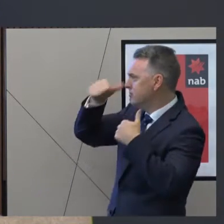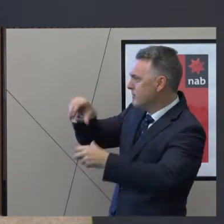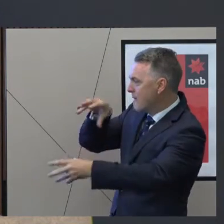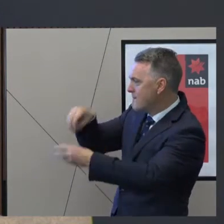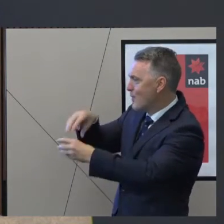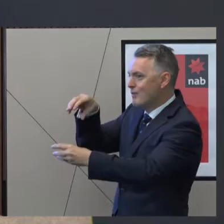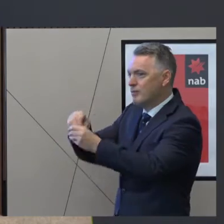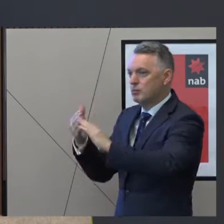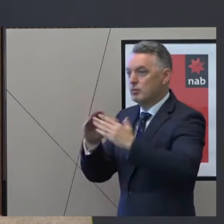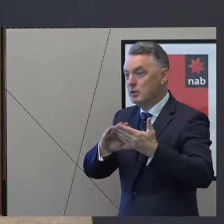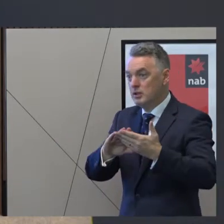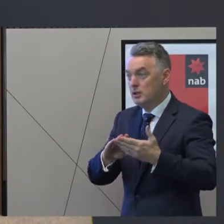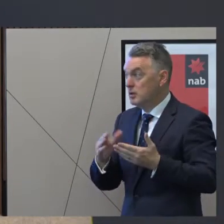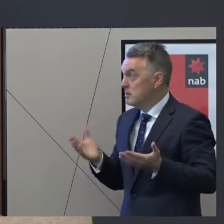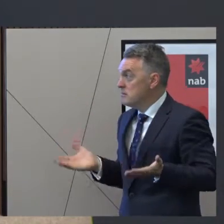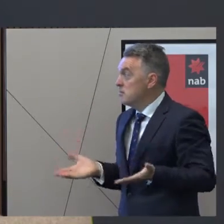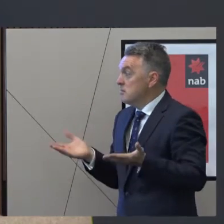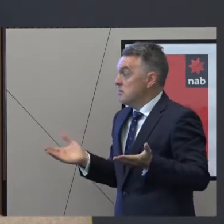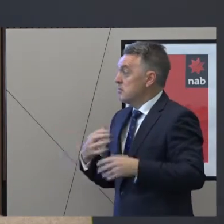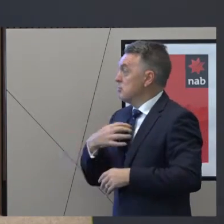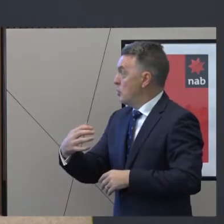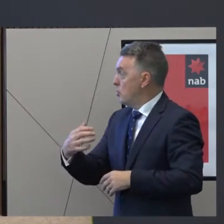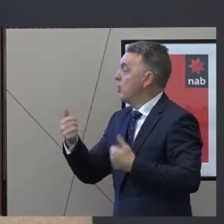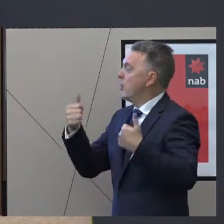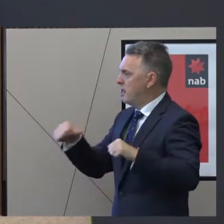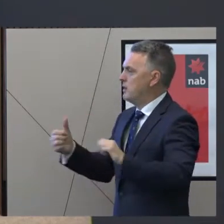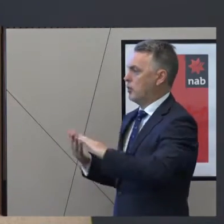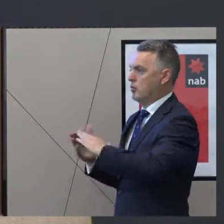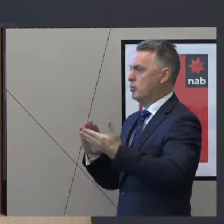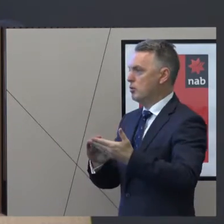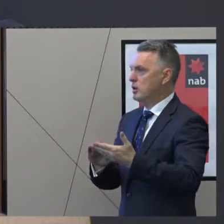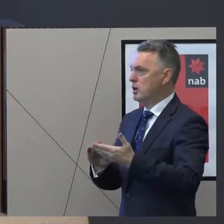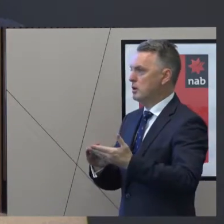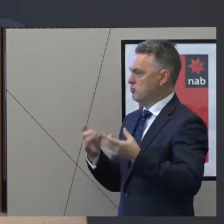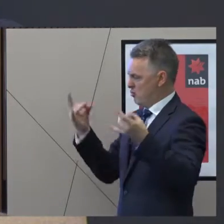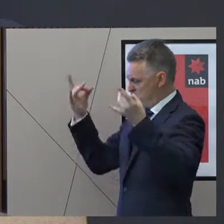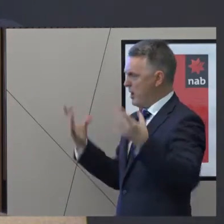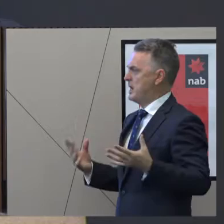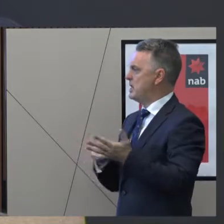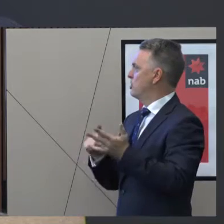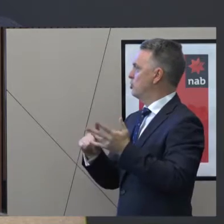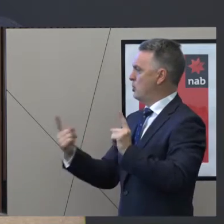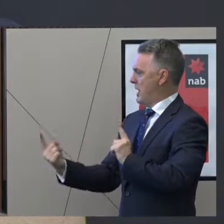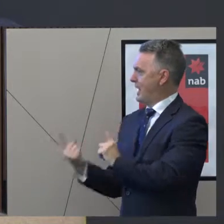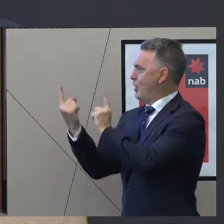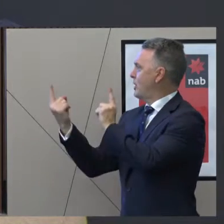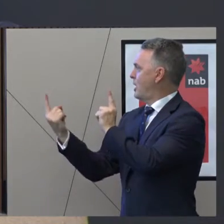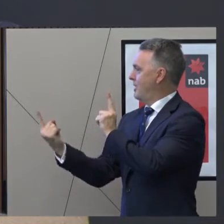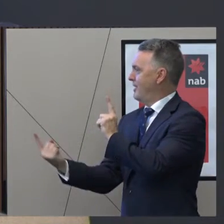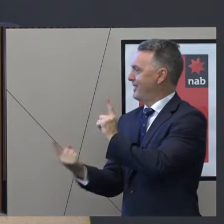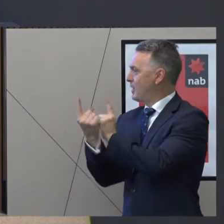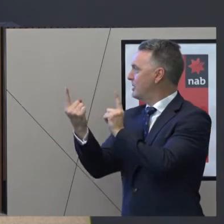their communities, the more that the community is set up for encounter, personal